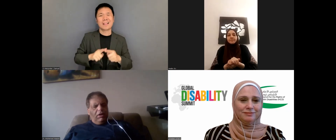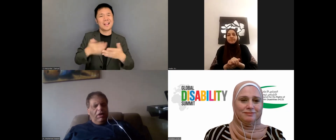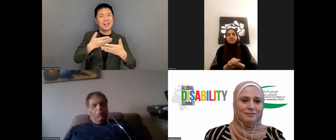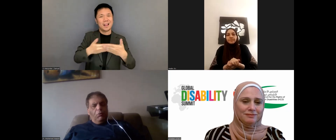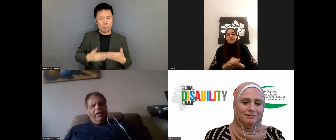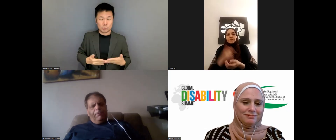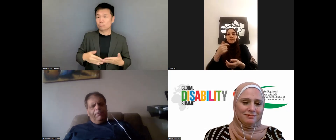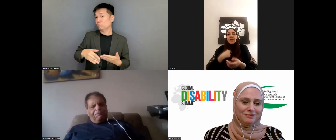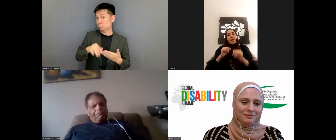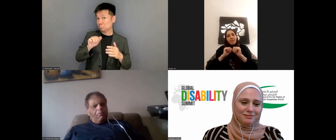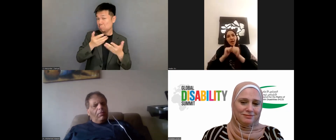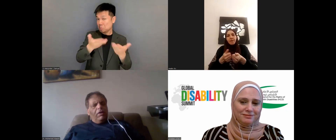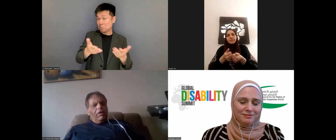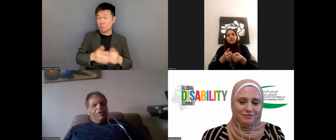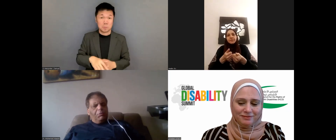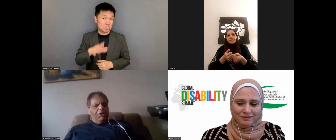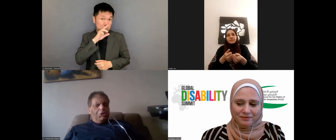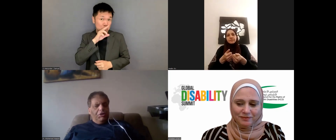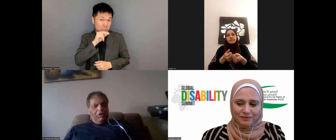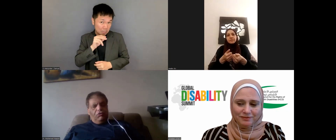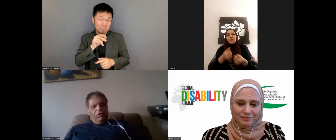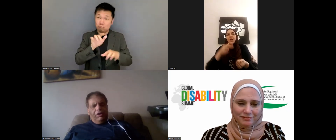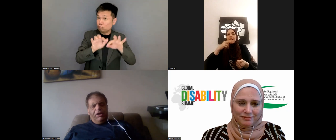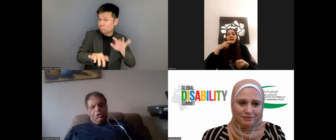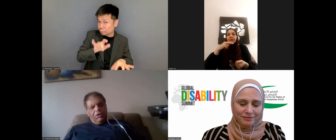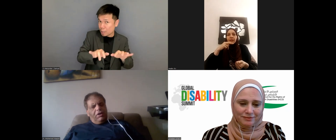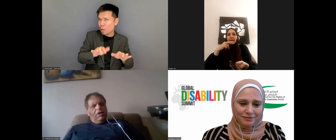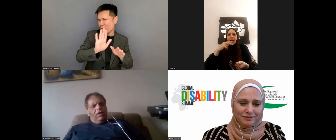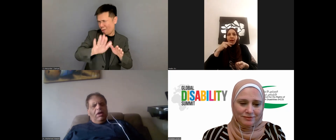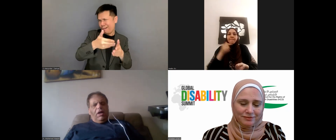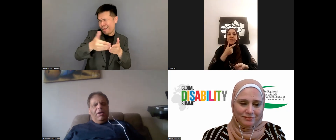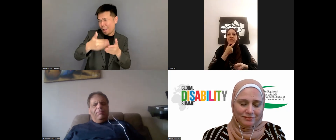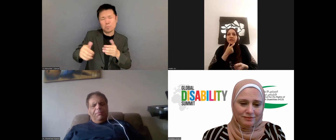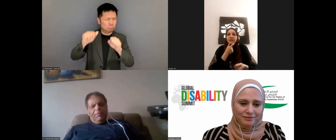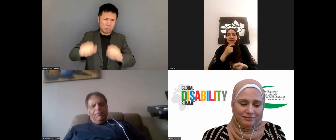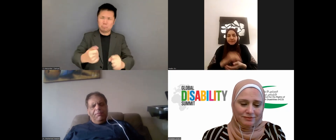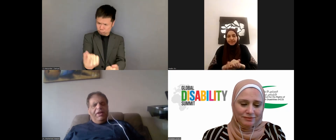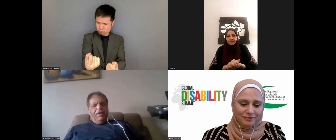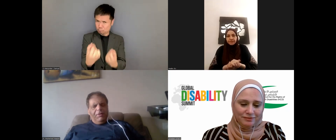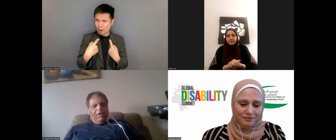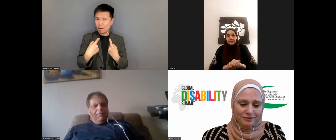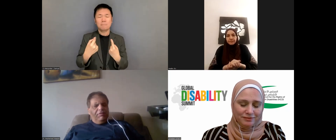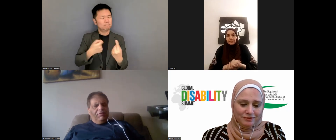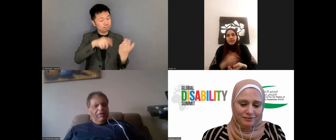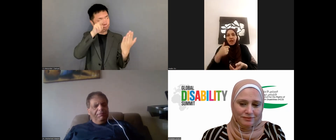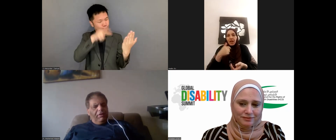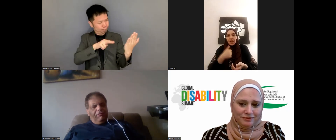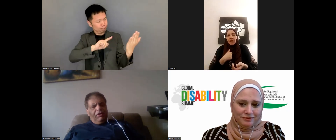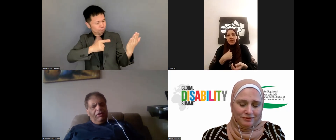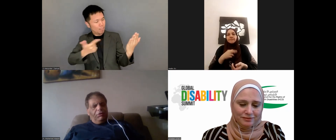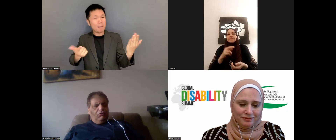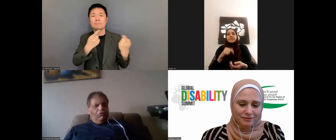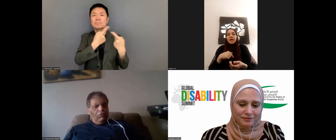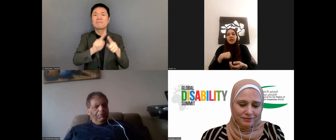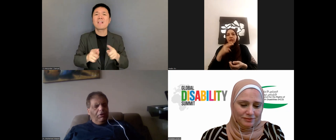want to write it in any language, we're going to answer it. I'm very